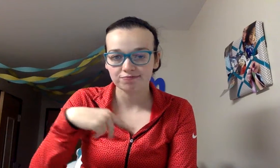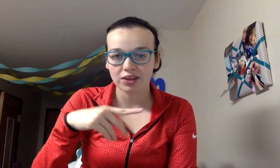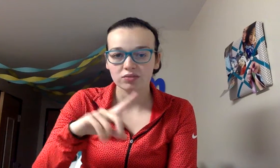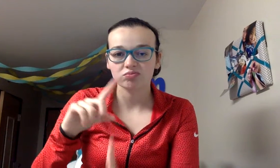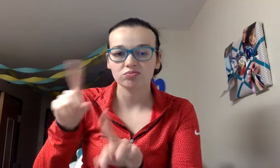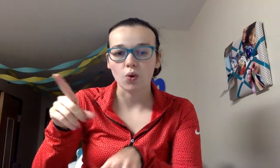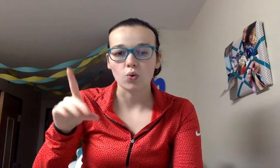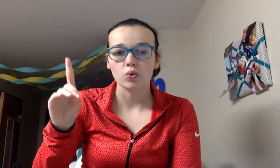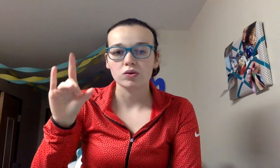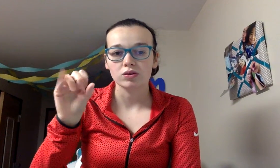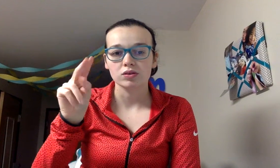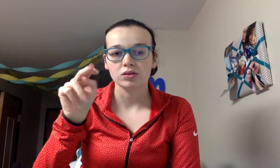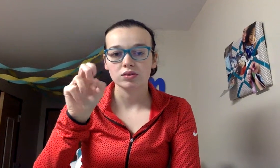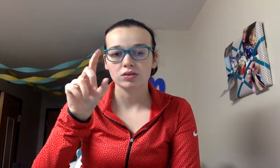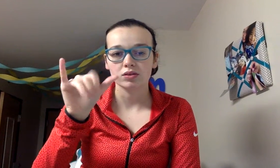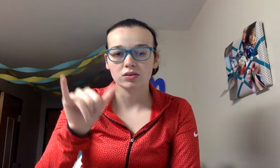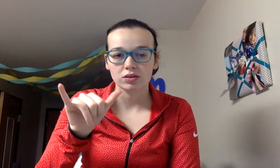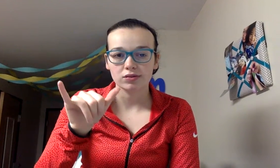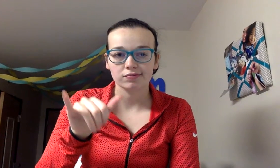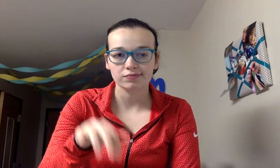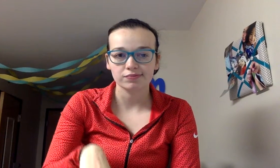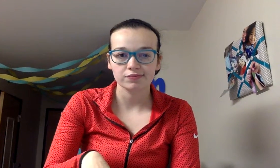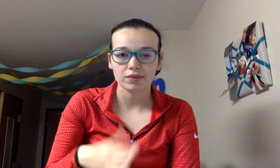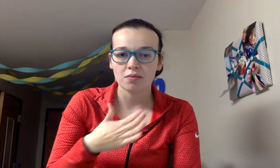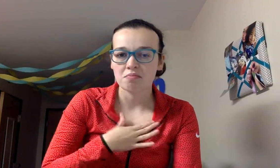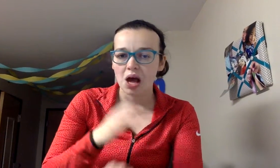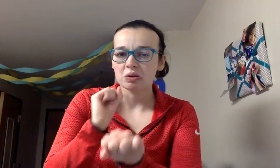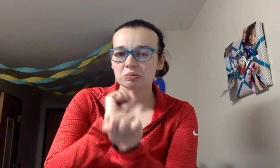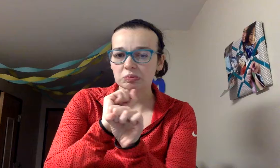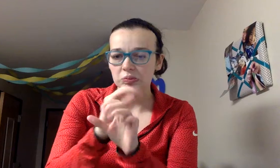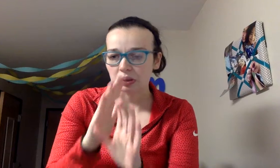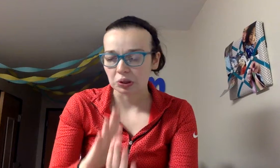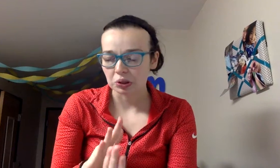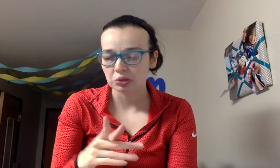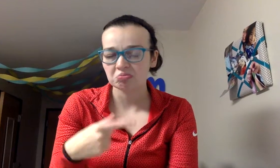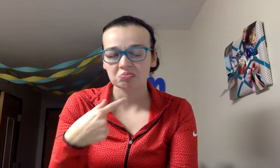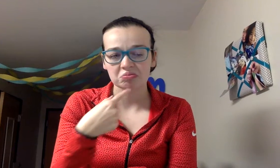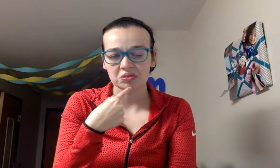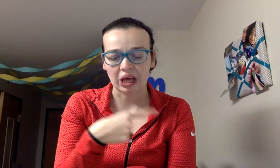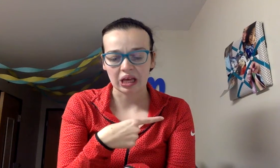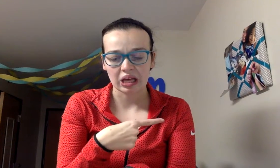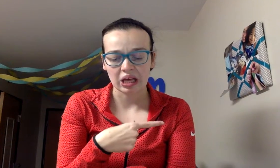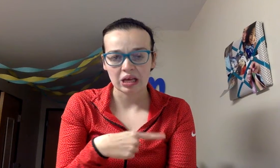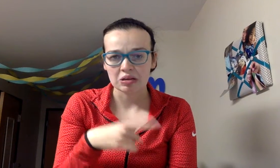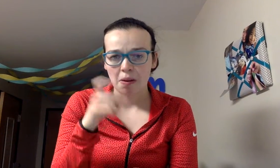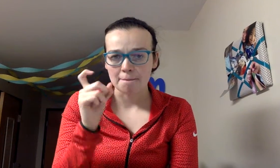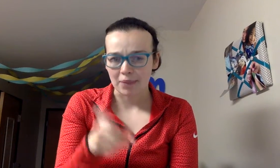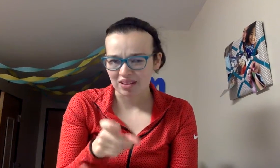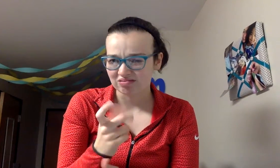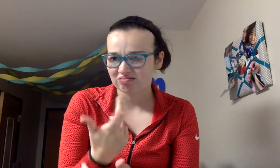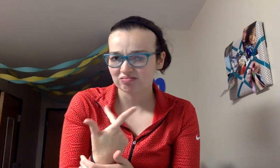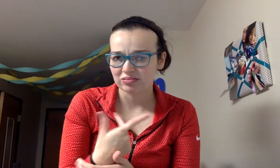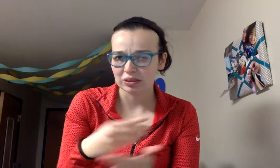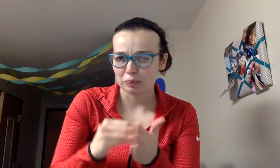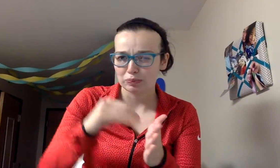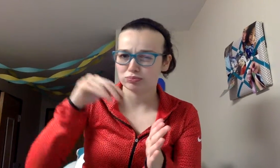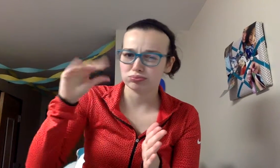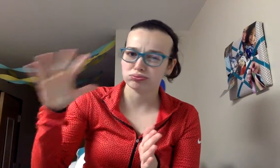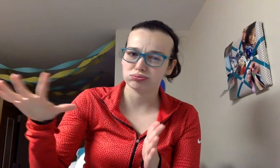cost you an arm and a leg. How could you do it?" I said, "These kids just worked day and night for years so that I could get the best job in the world